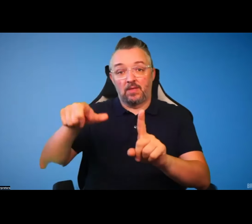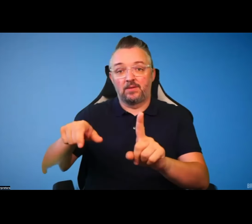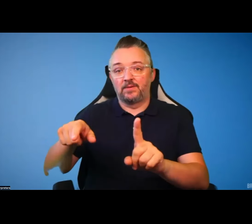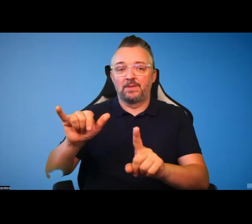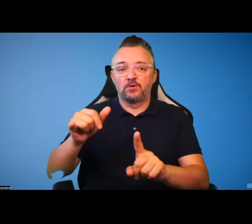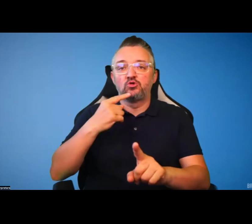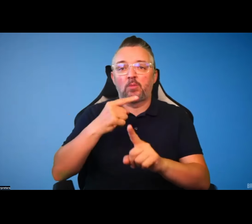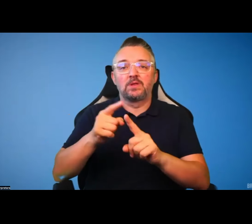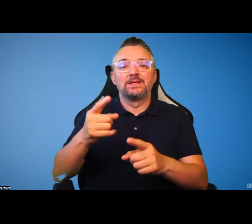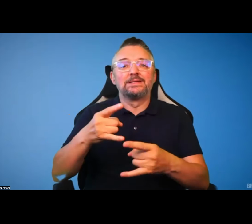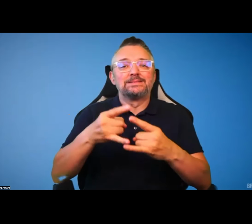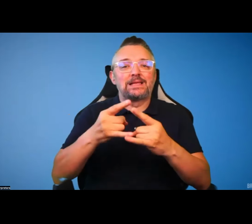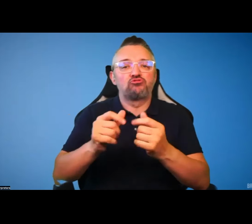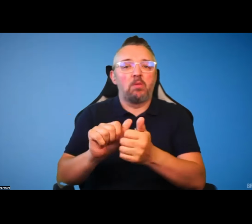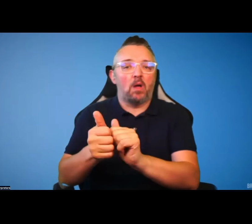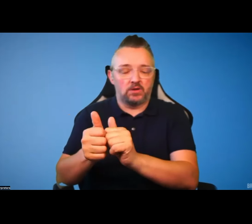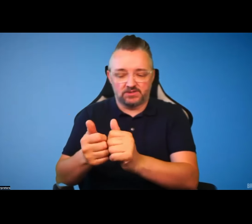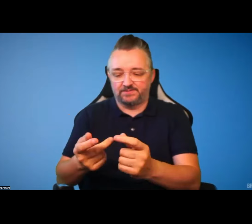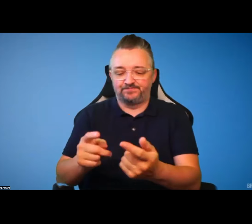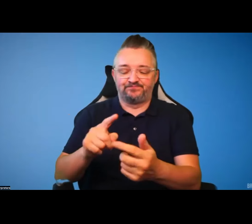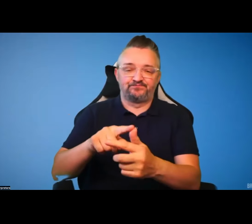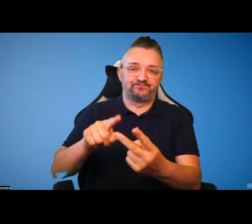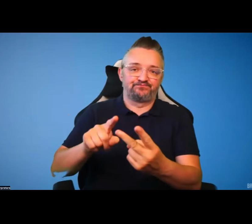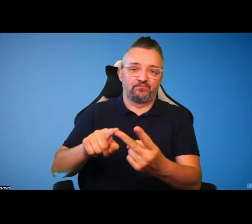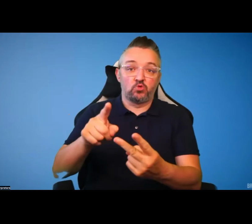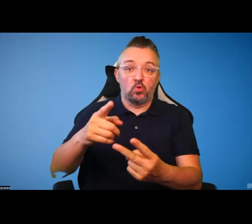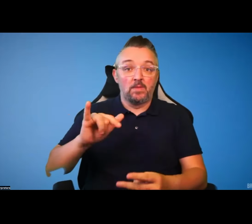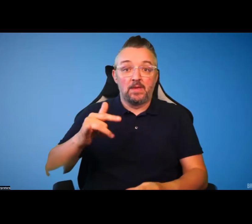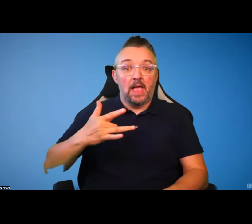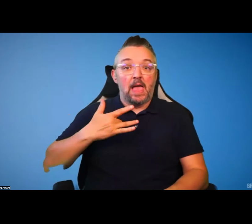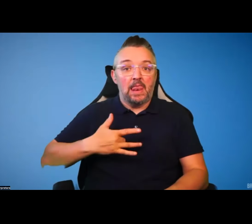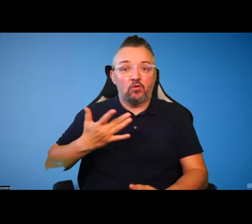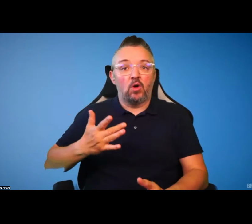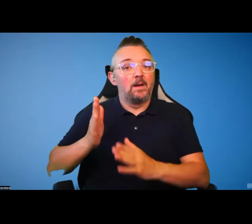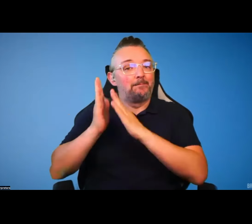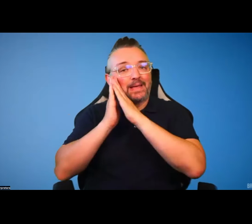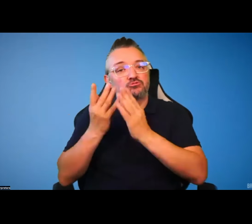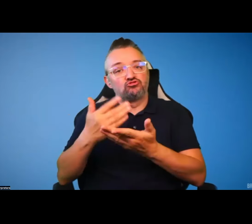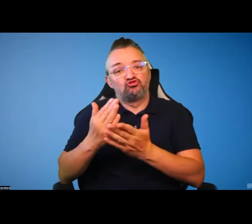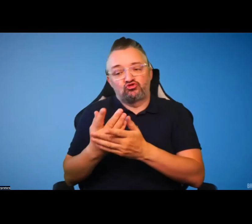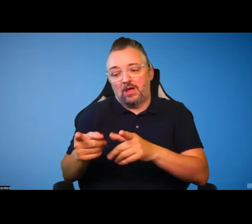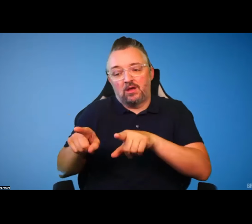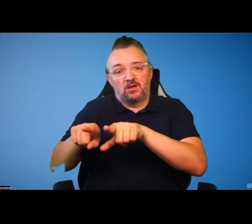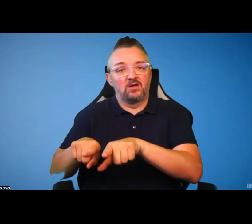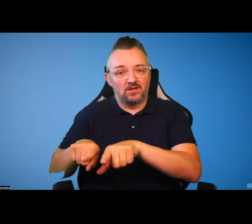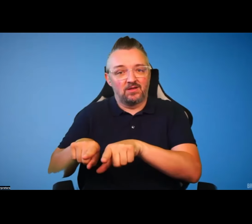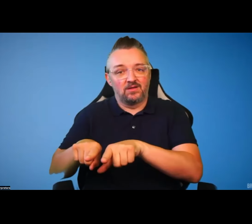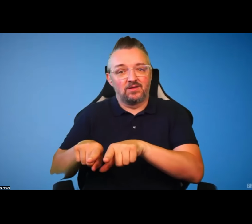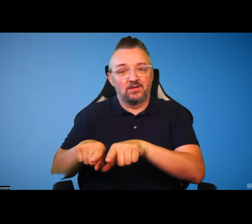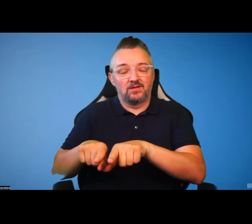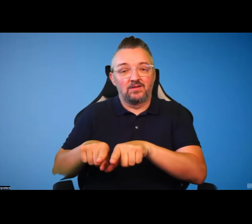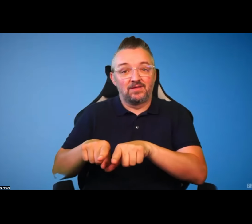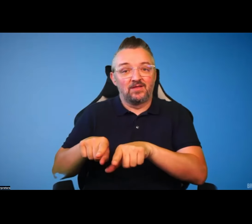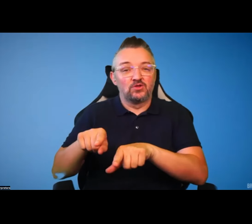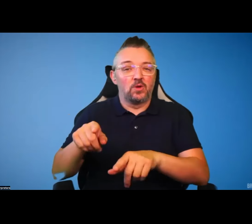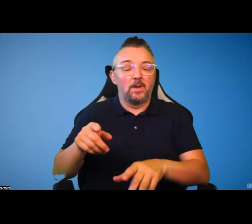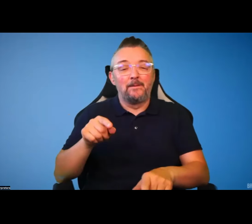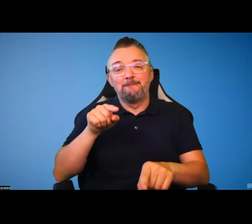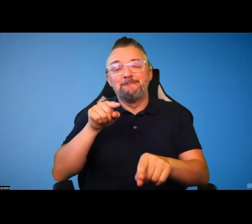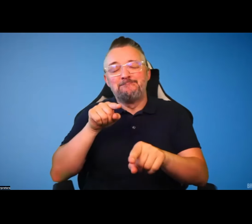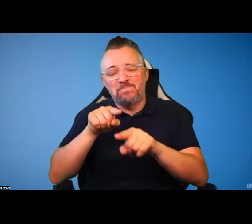about sexual partners, the people that you live or share a bed with to a lesser extent. And it's mostly